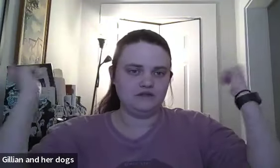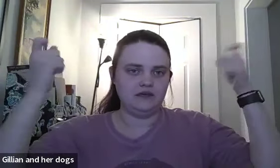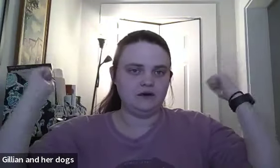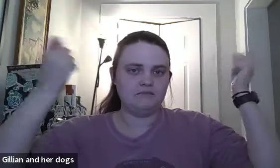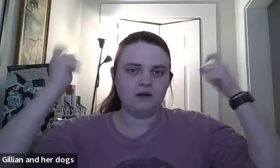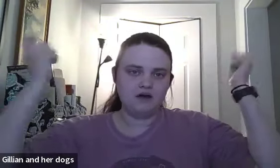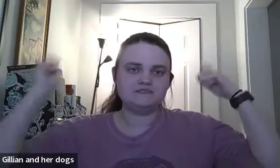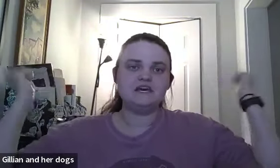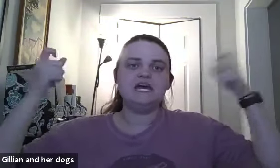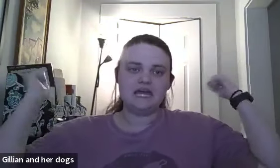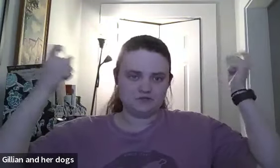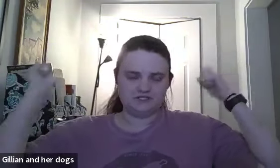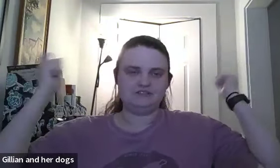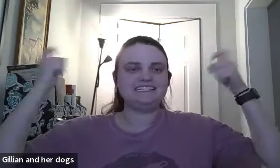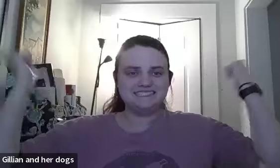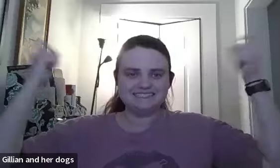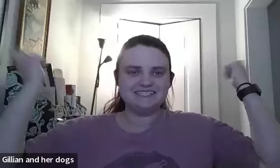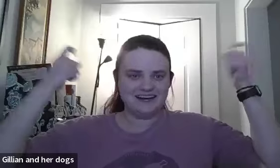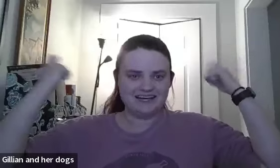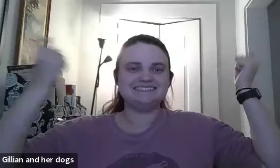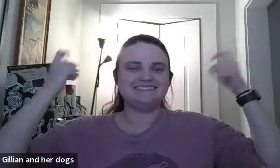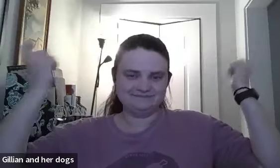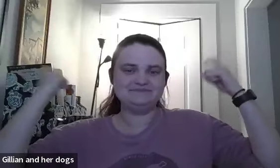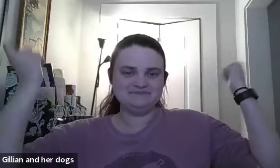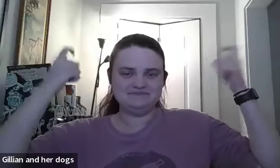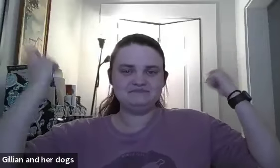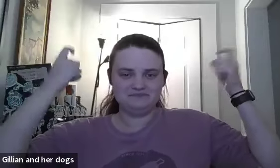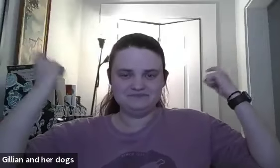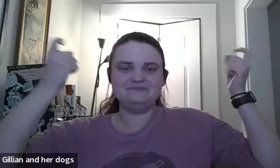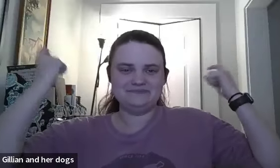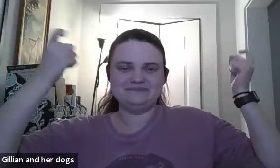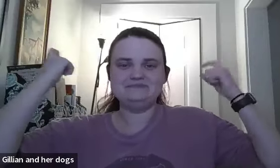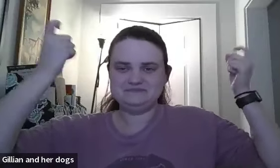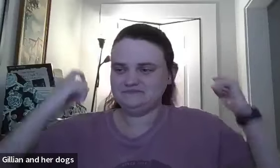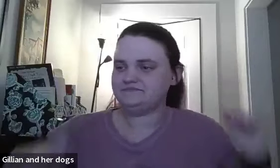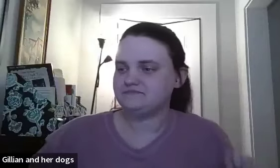holding the pom poms and we're circling. Congrats. Hmm.